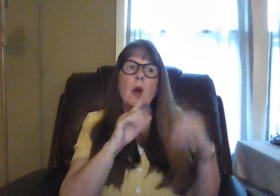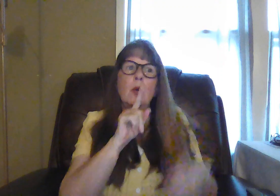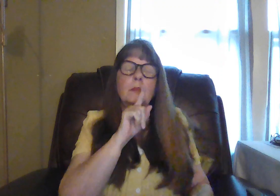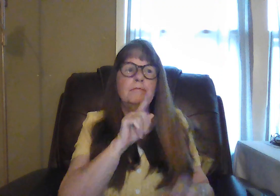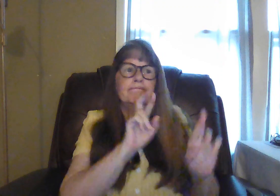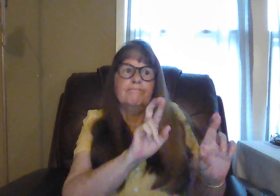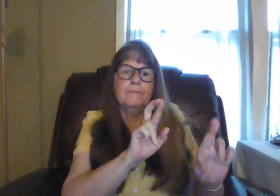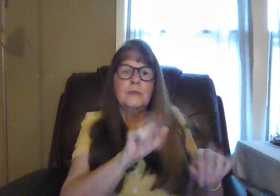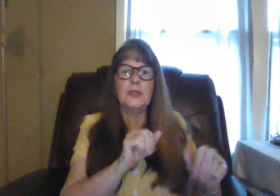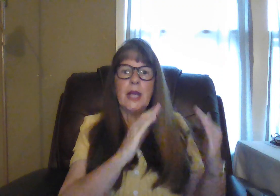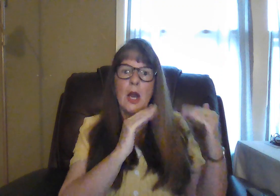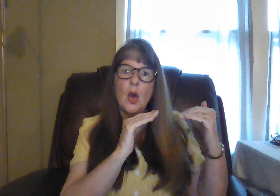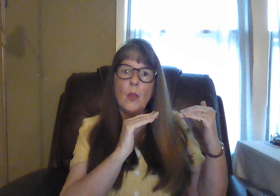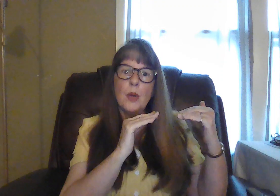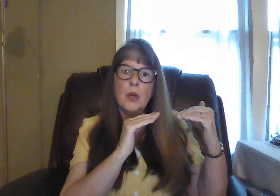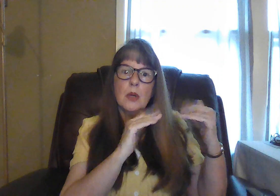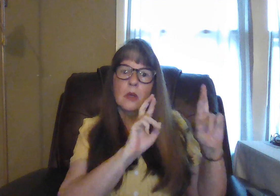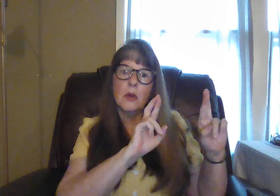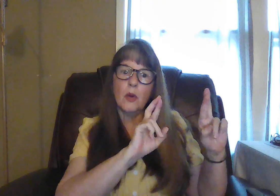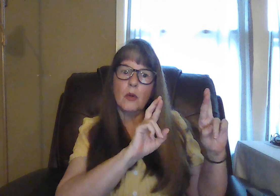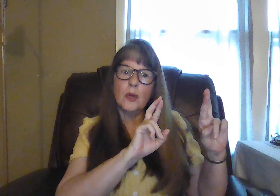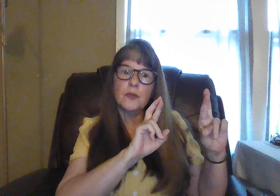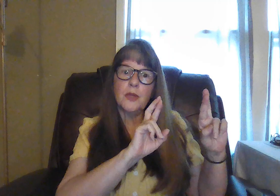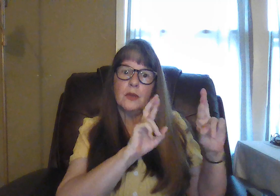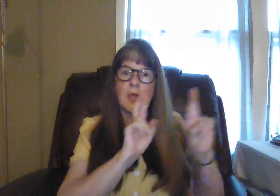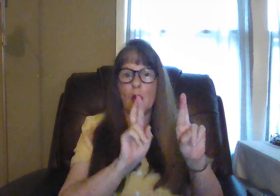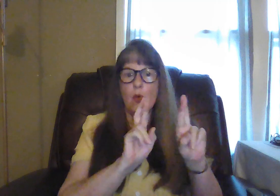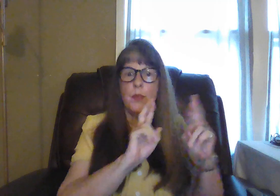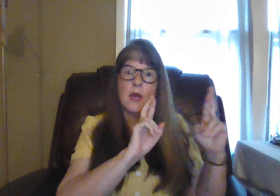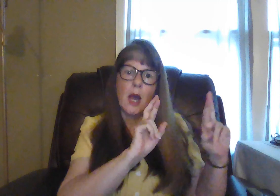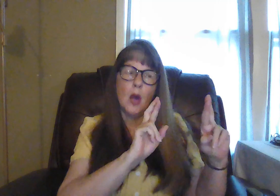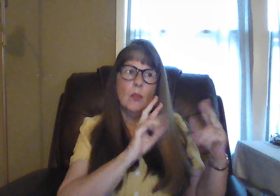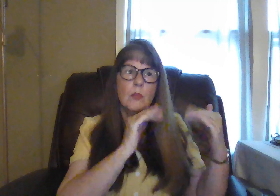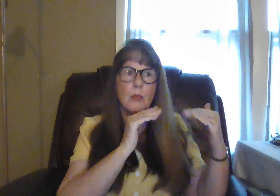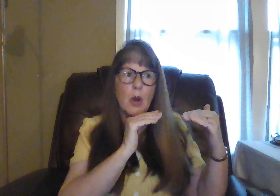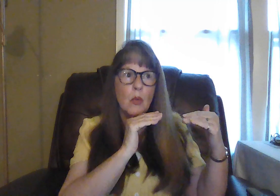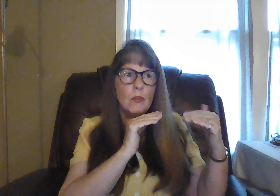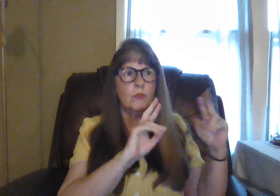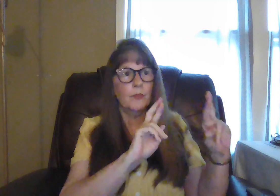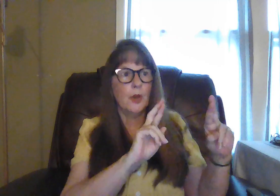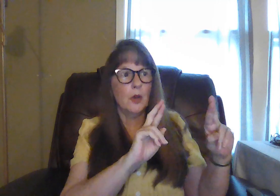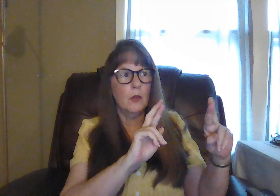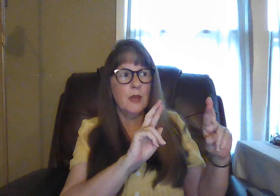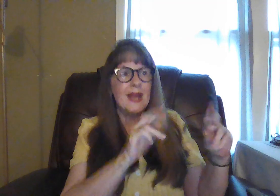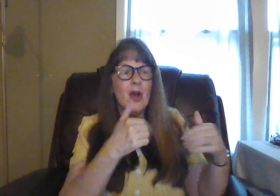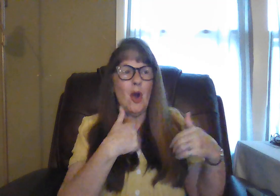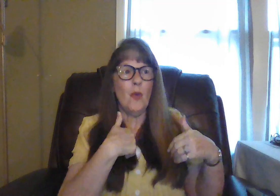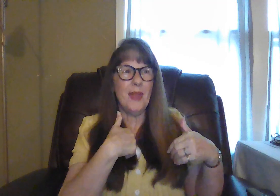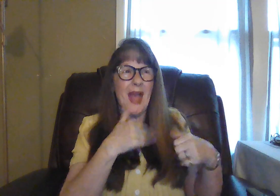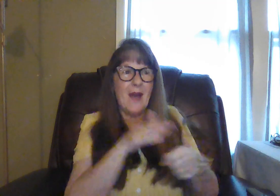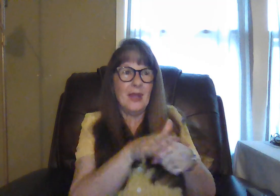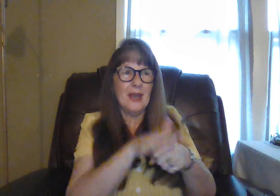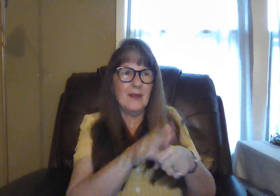hope. See, I hope. Or cross your fingers. I hope. I hope. I hope. I hope. I hope they have enough